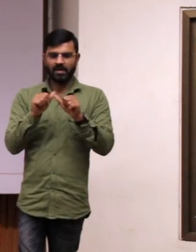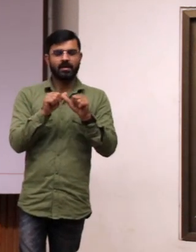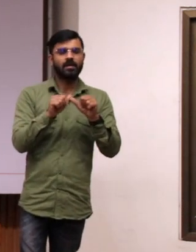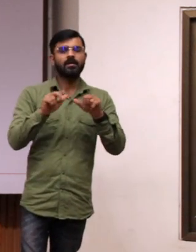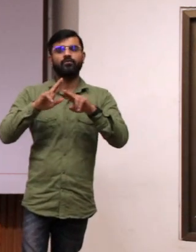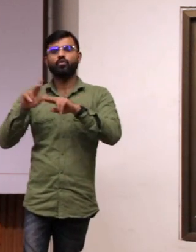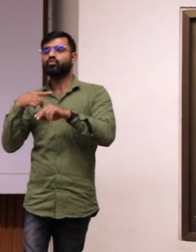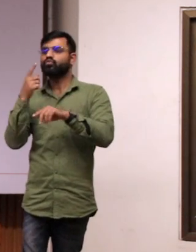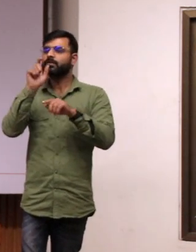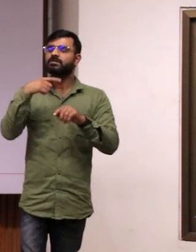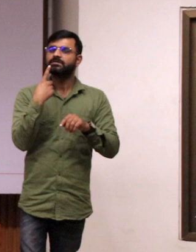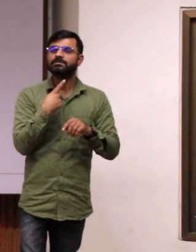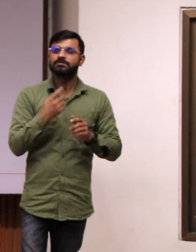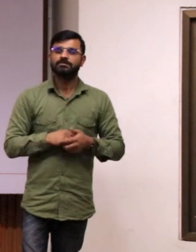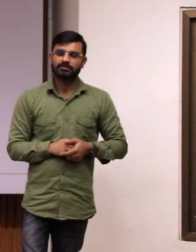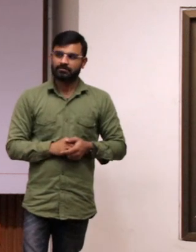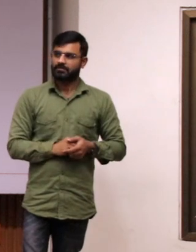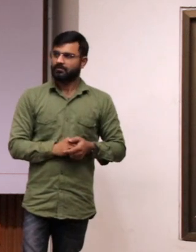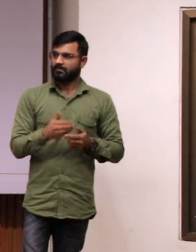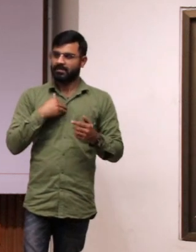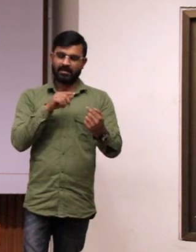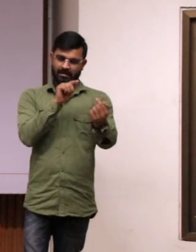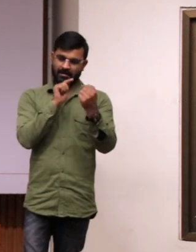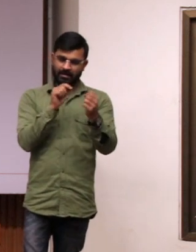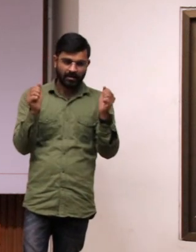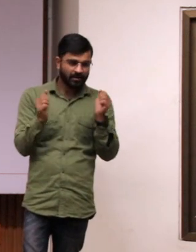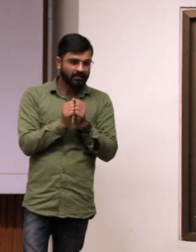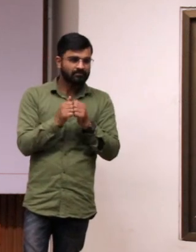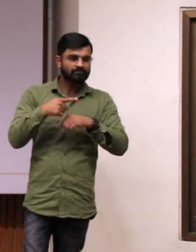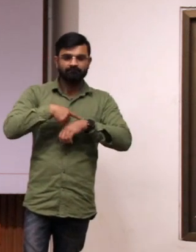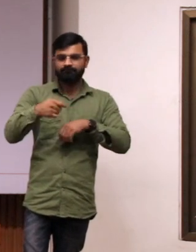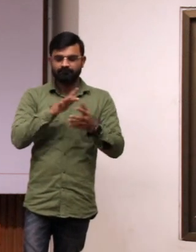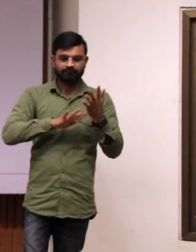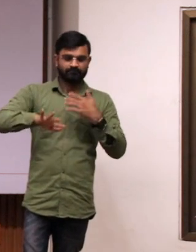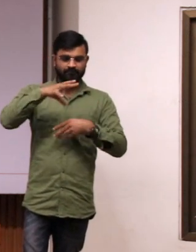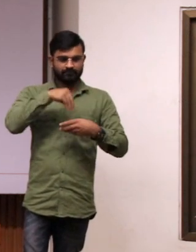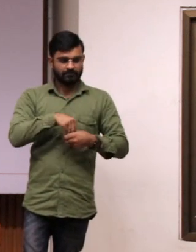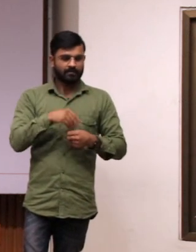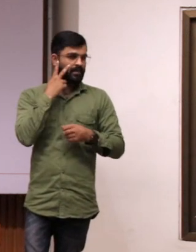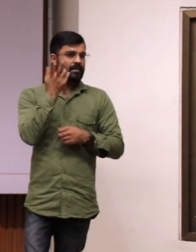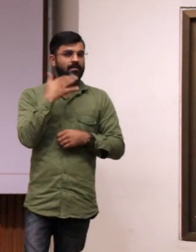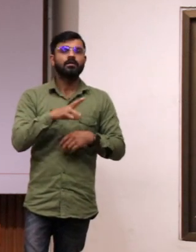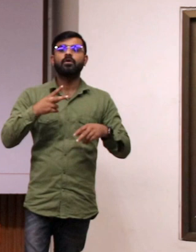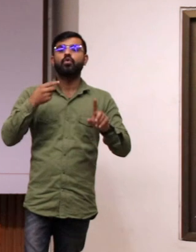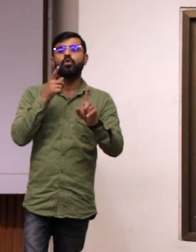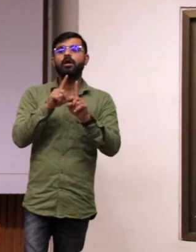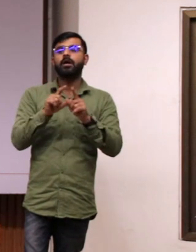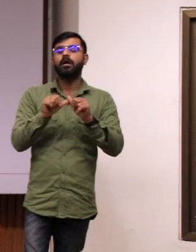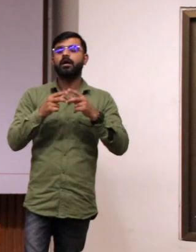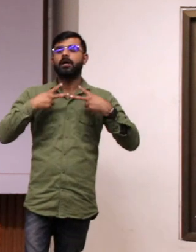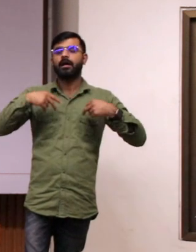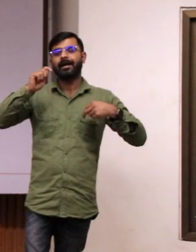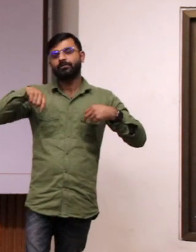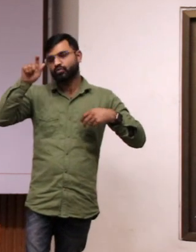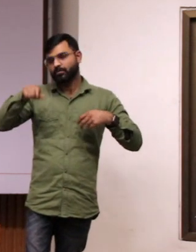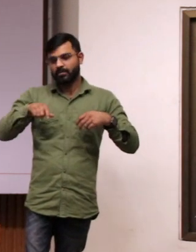afforestation is forest? Who are you? Because while arguing during Asiatic Lion case, I have seen advocate from Gujarat arguing